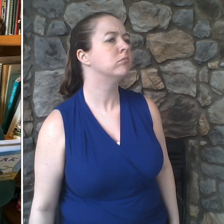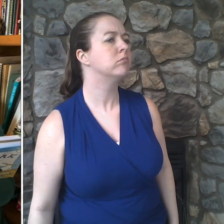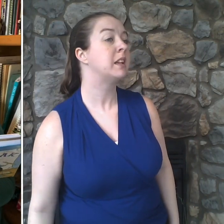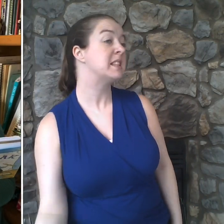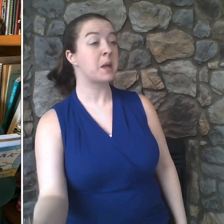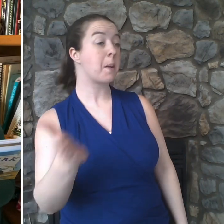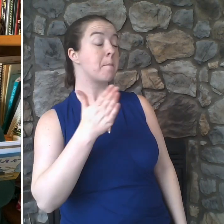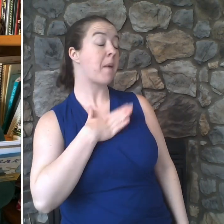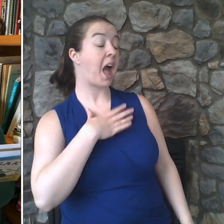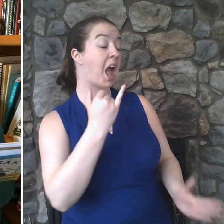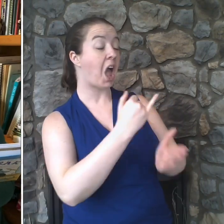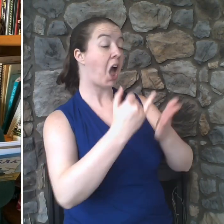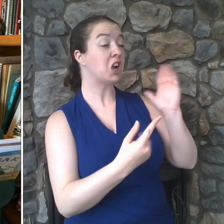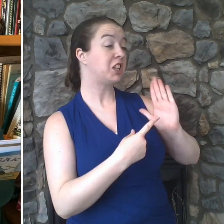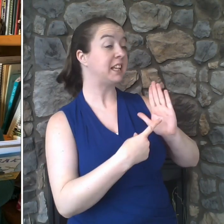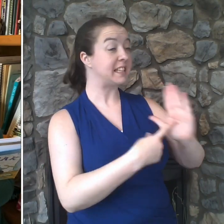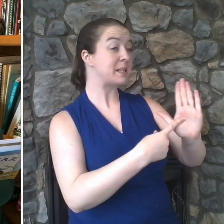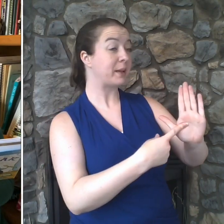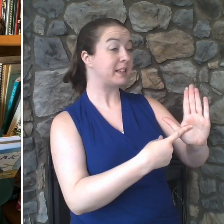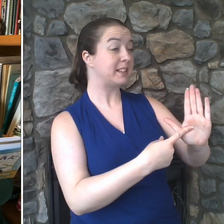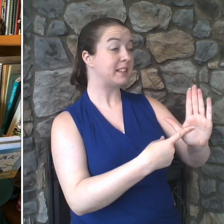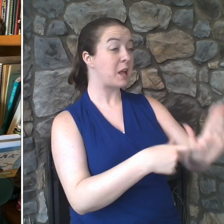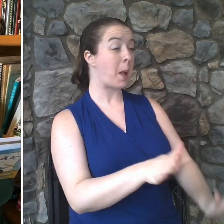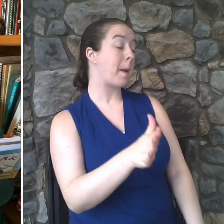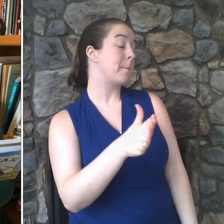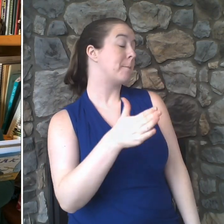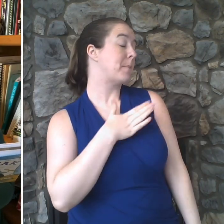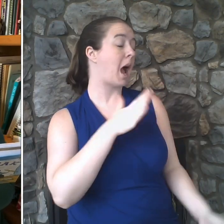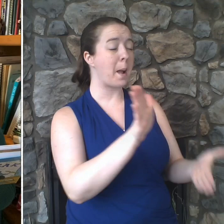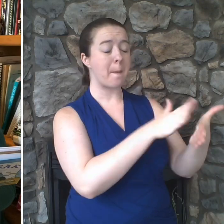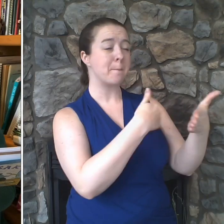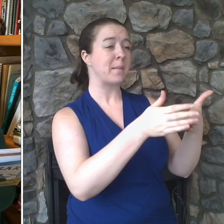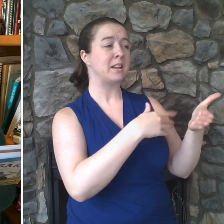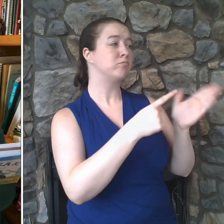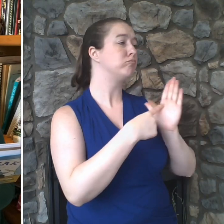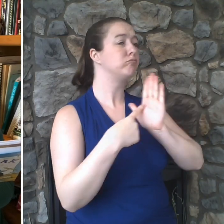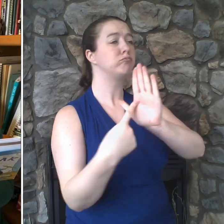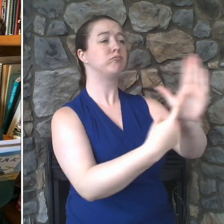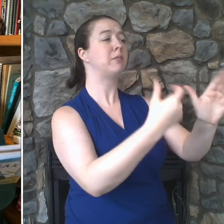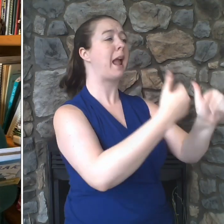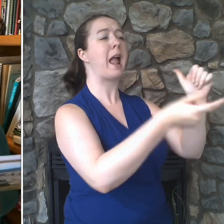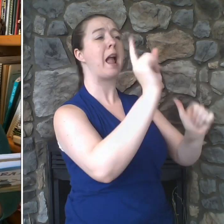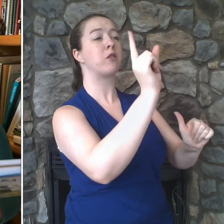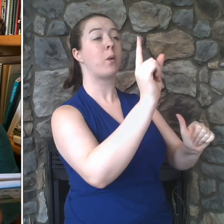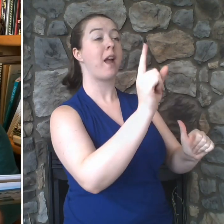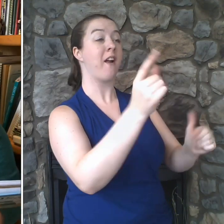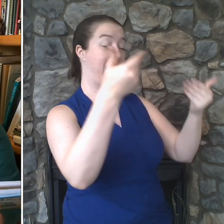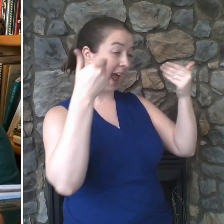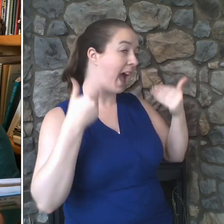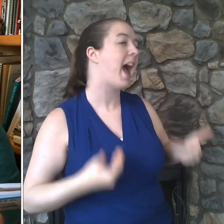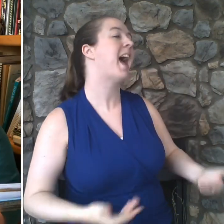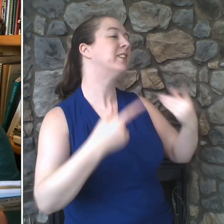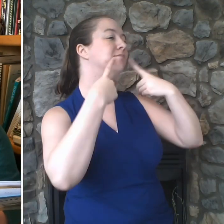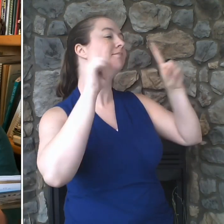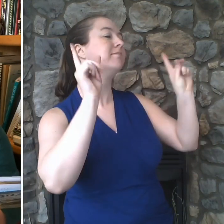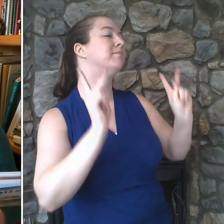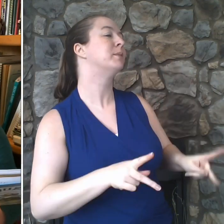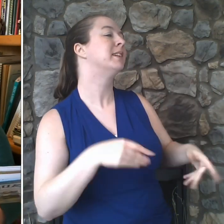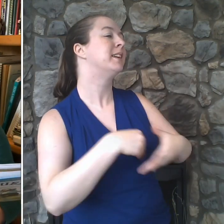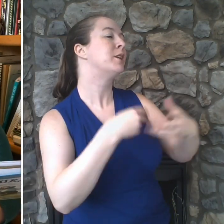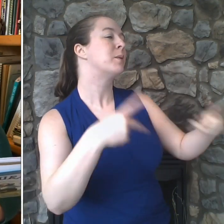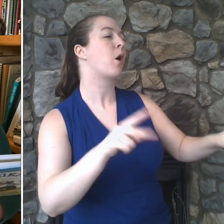Pip. It's my art exhibit. Ha ha, my paintings will be everywhere, and I'll be the star of the